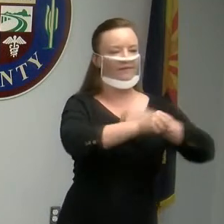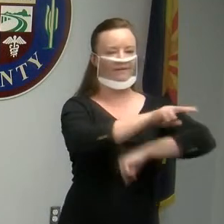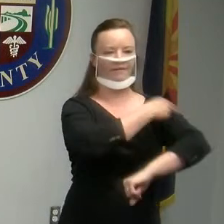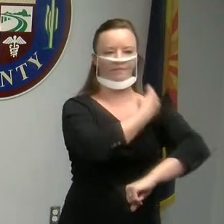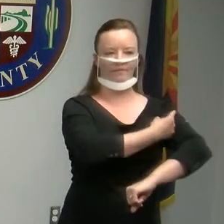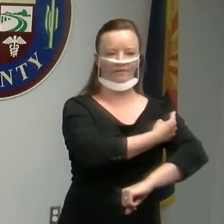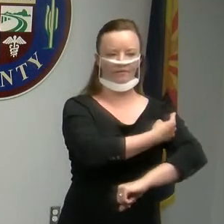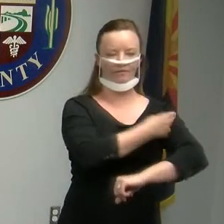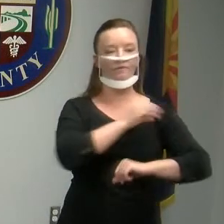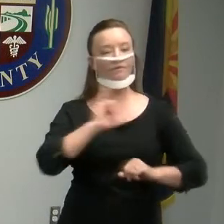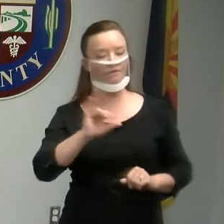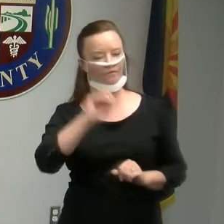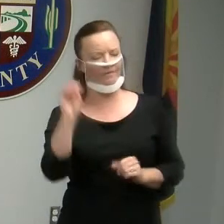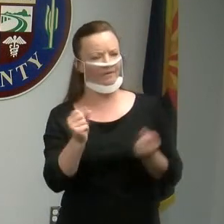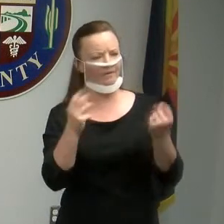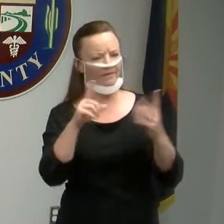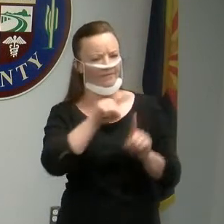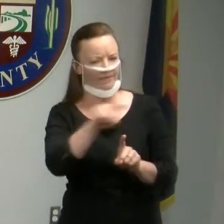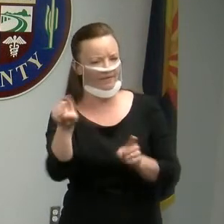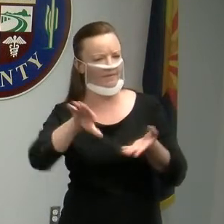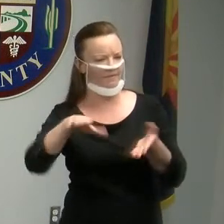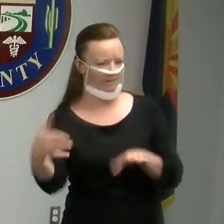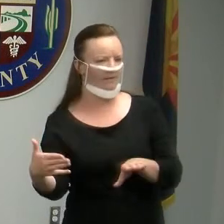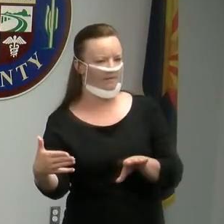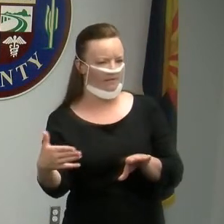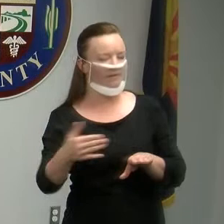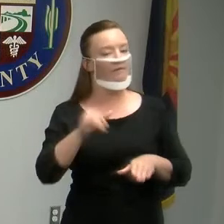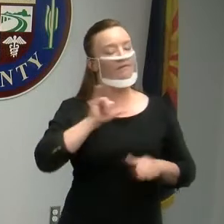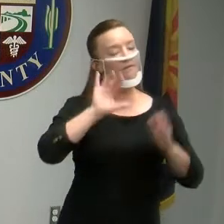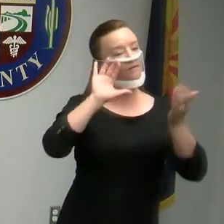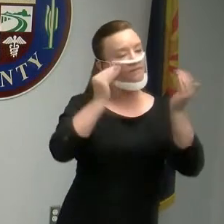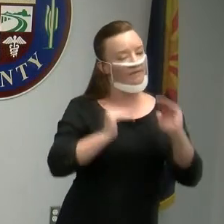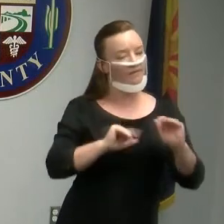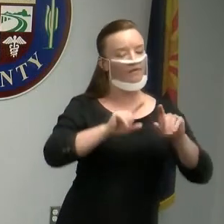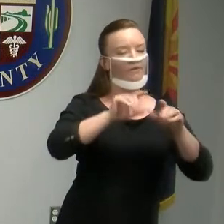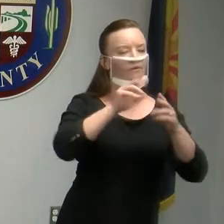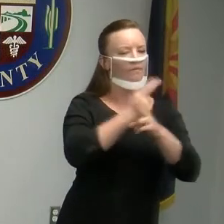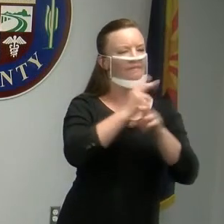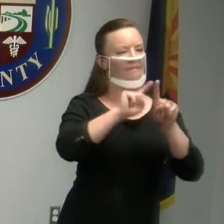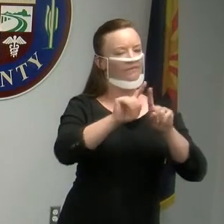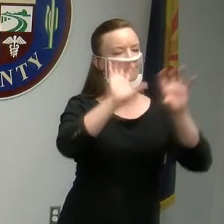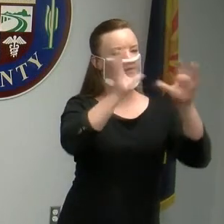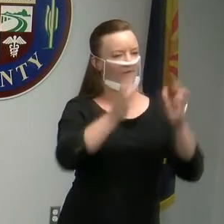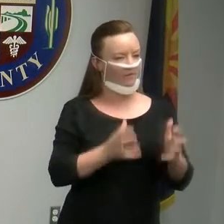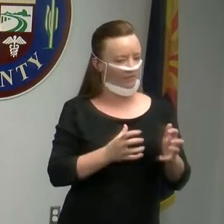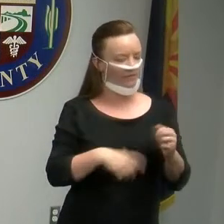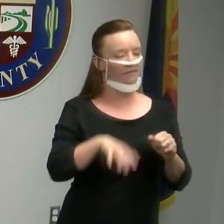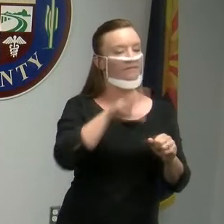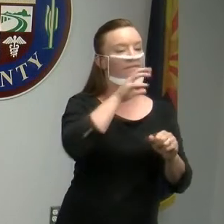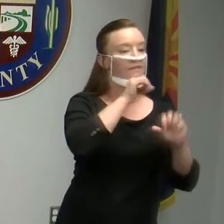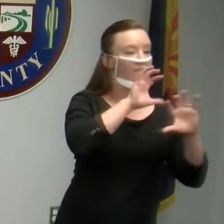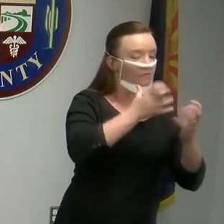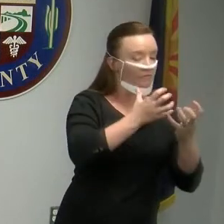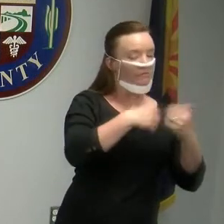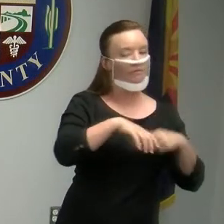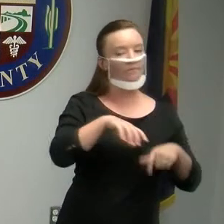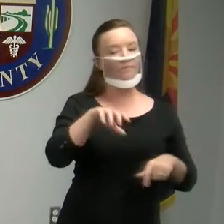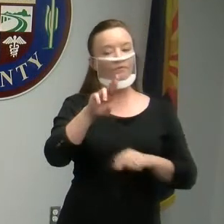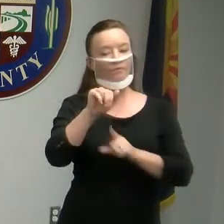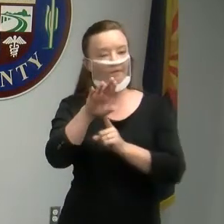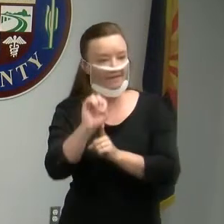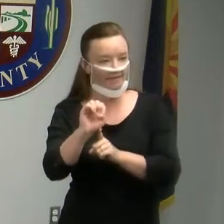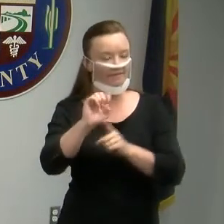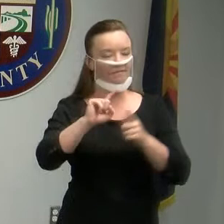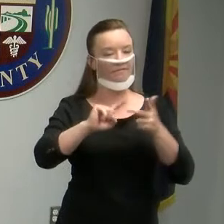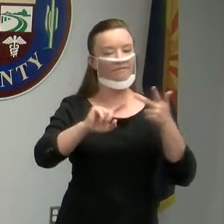hospitalization rates and death rates by different categories, such as age groups or race or ethnicity. The